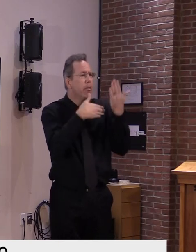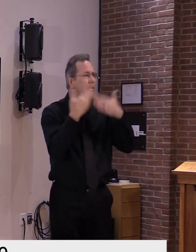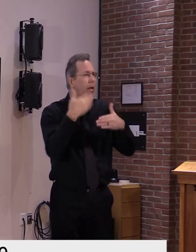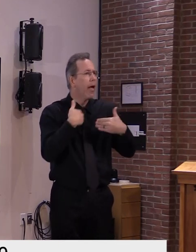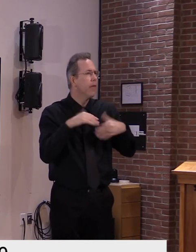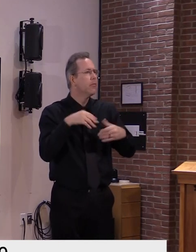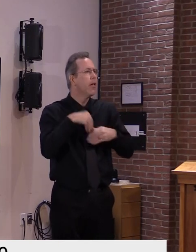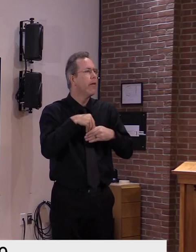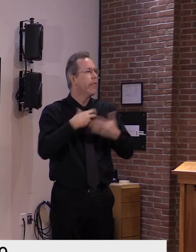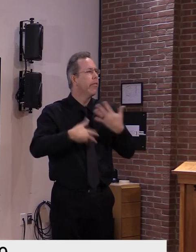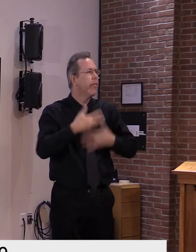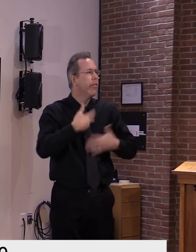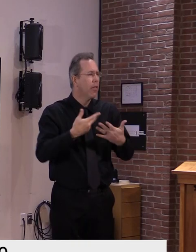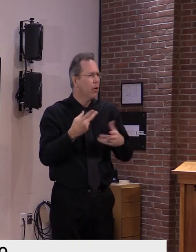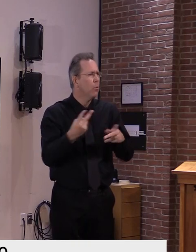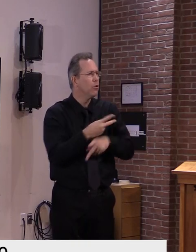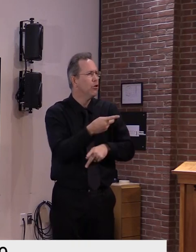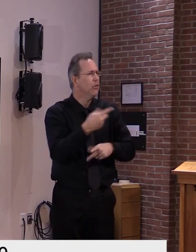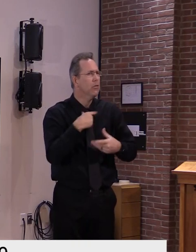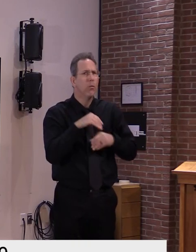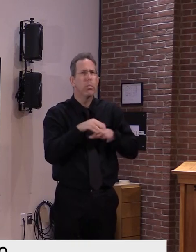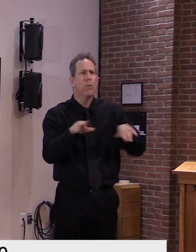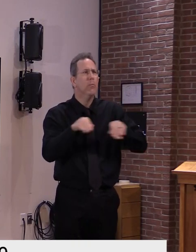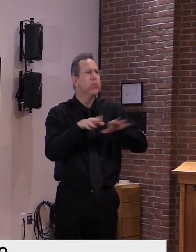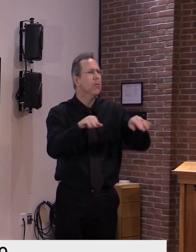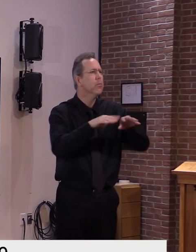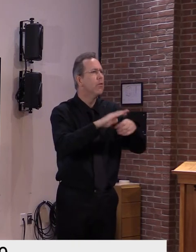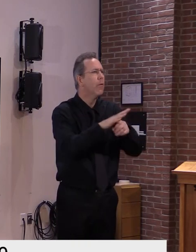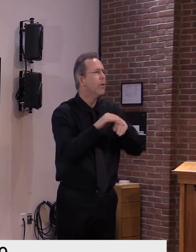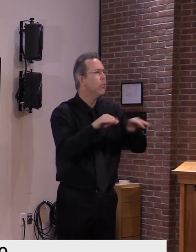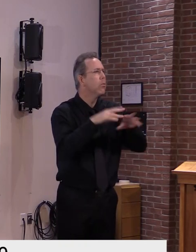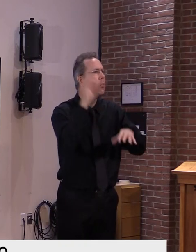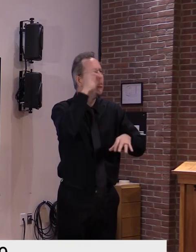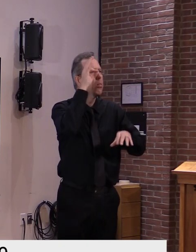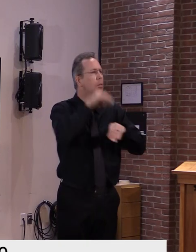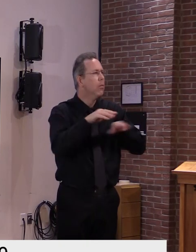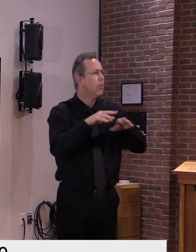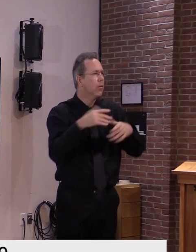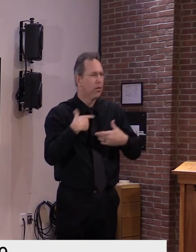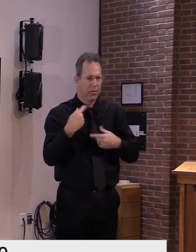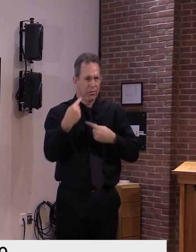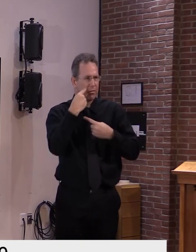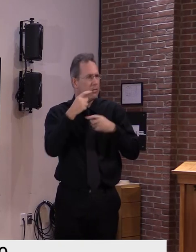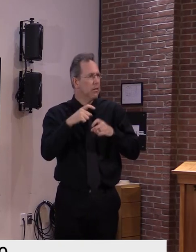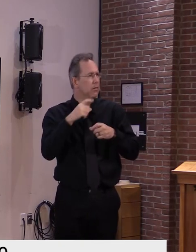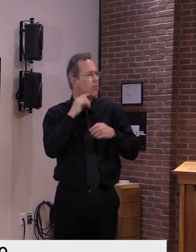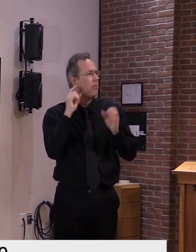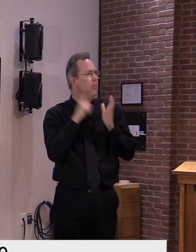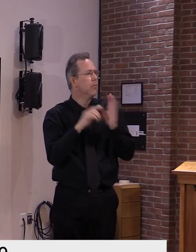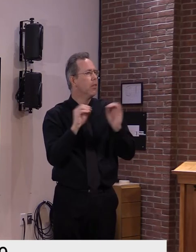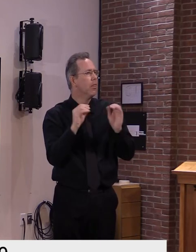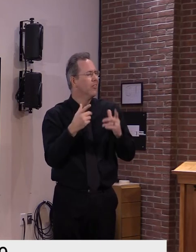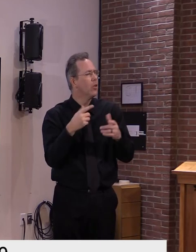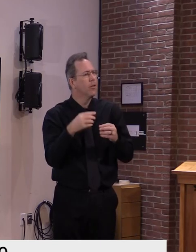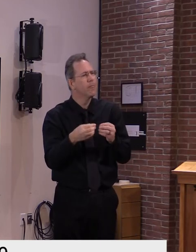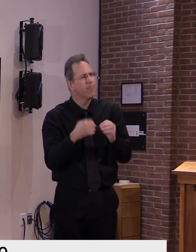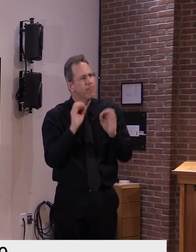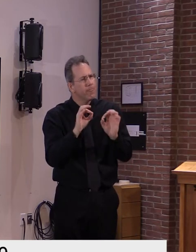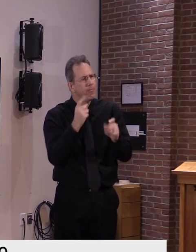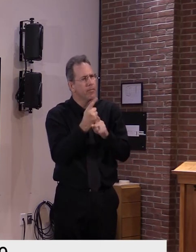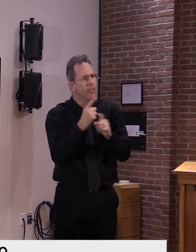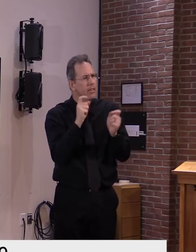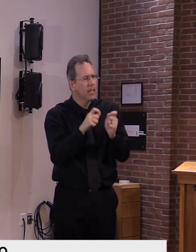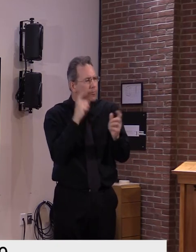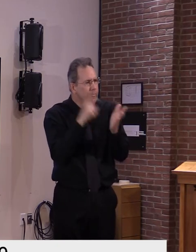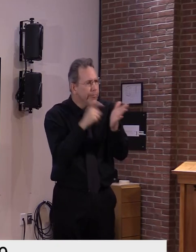were more susceptible because of that. So I'd rather err on this side than the other side, but